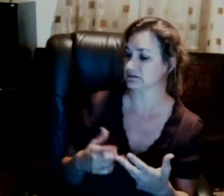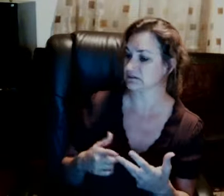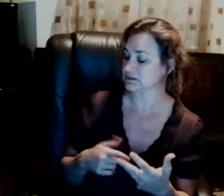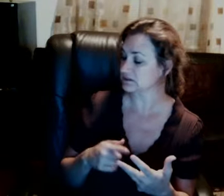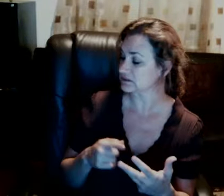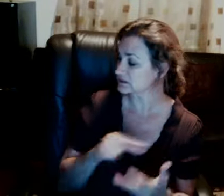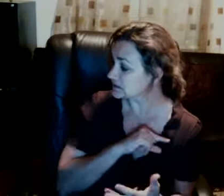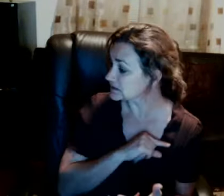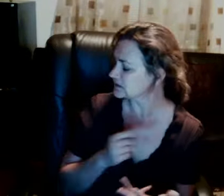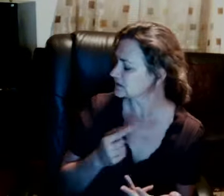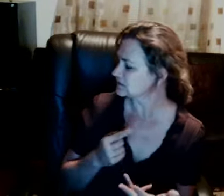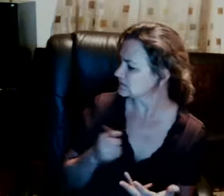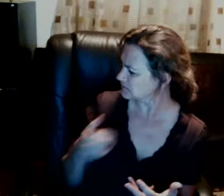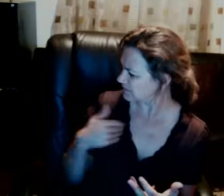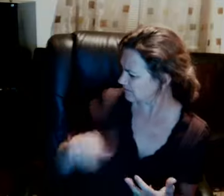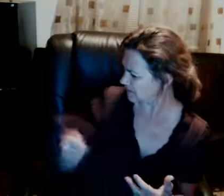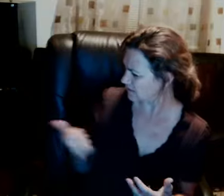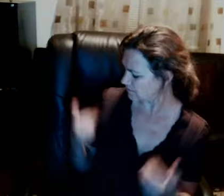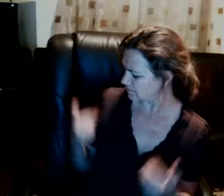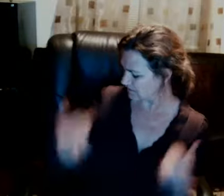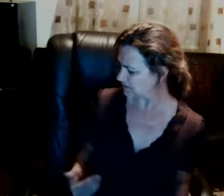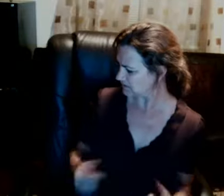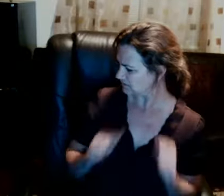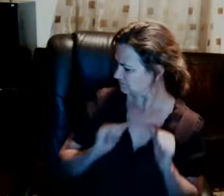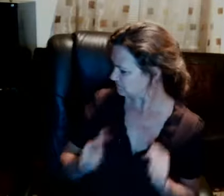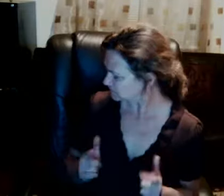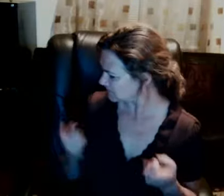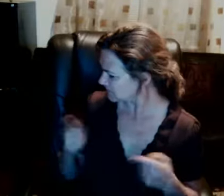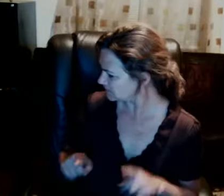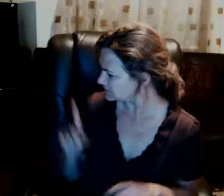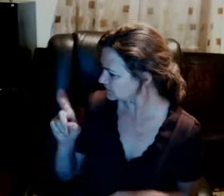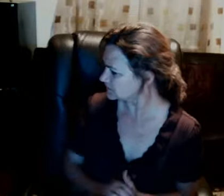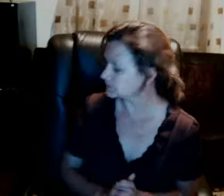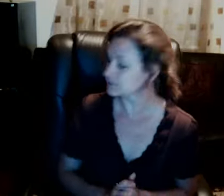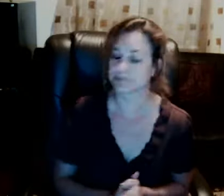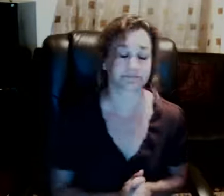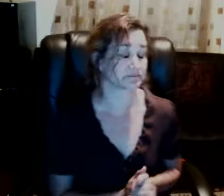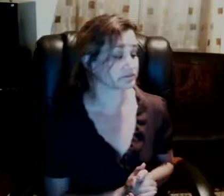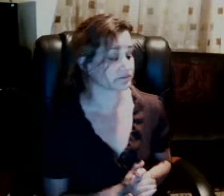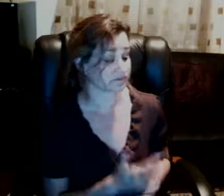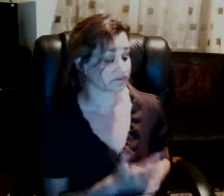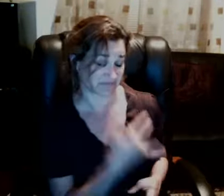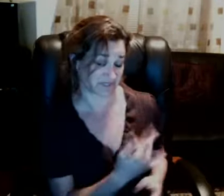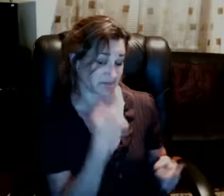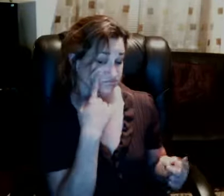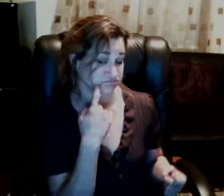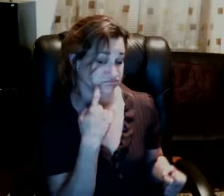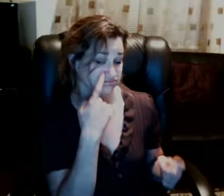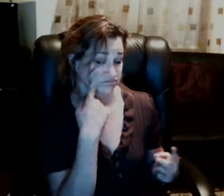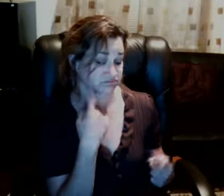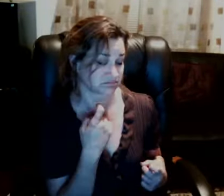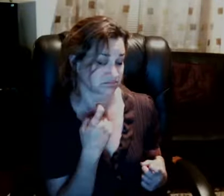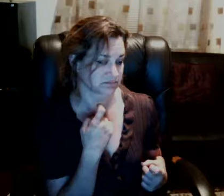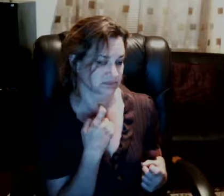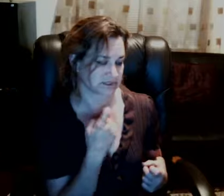symptoms or body reactions? I get quite tearful, although that's mainly when I'm on my own.